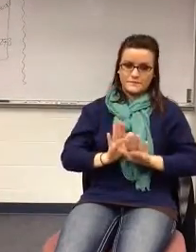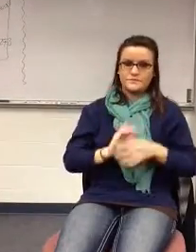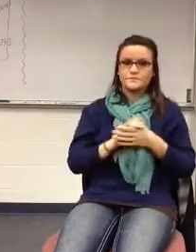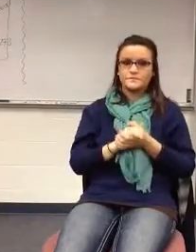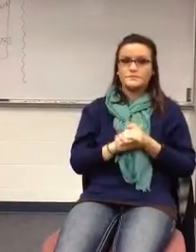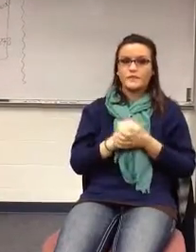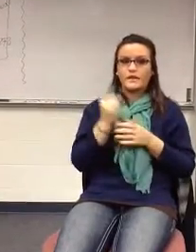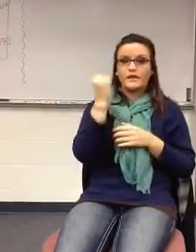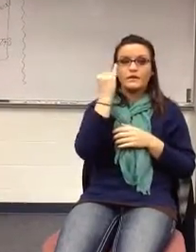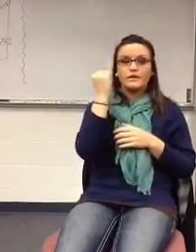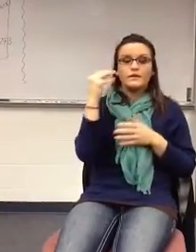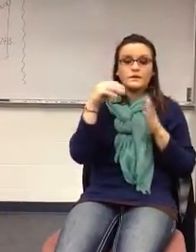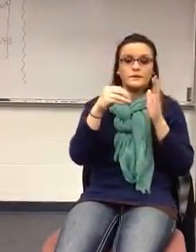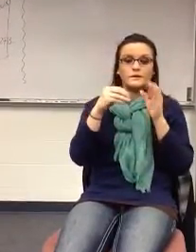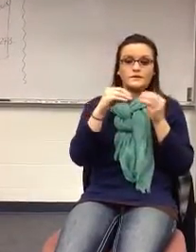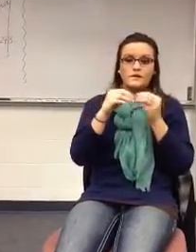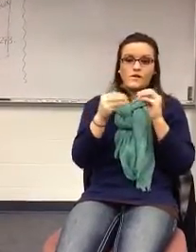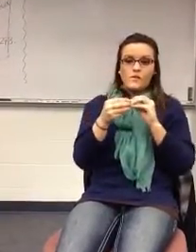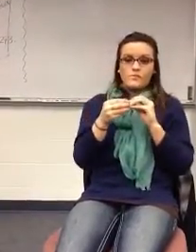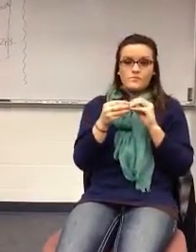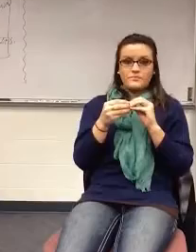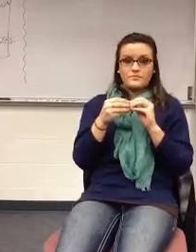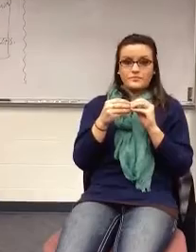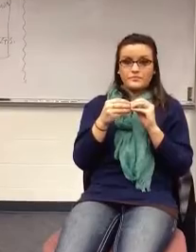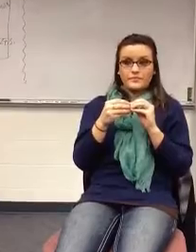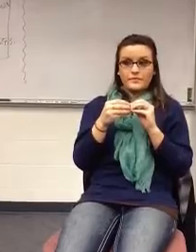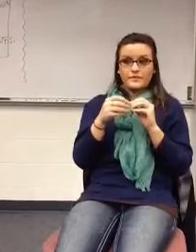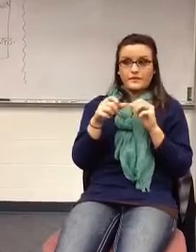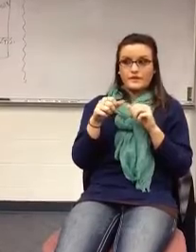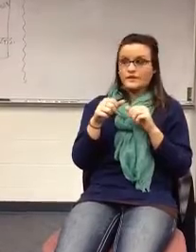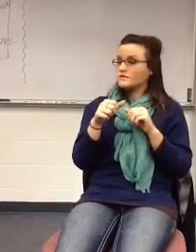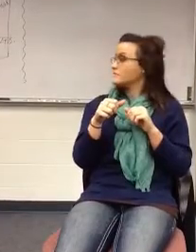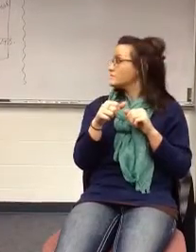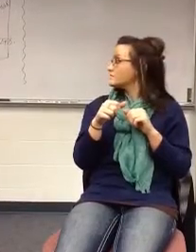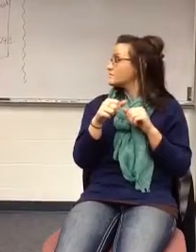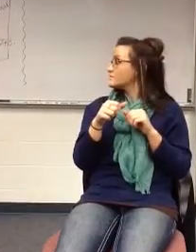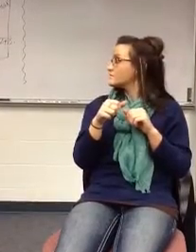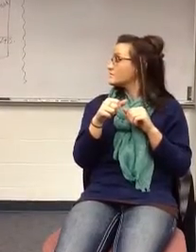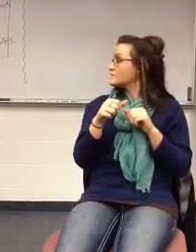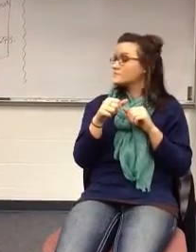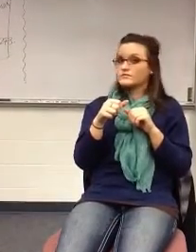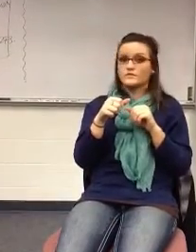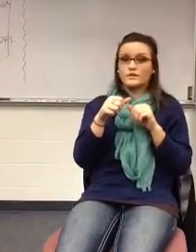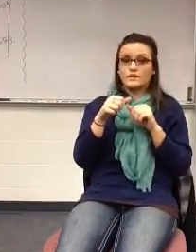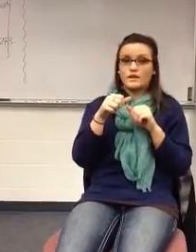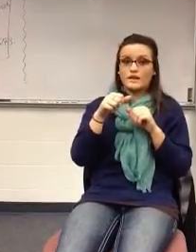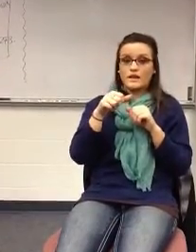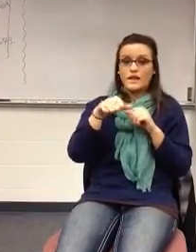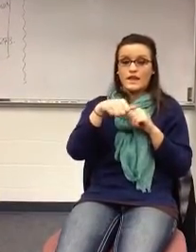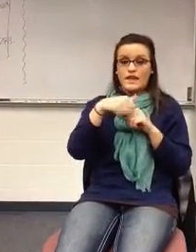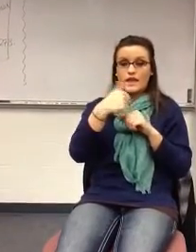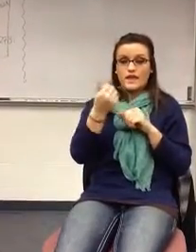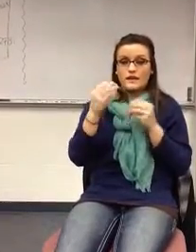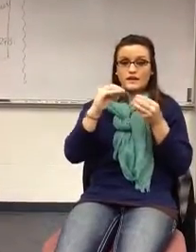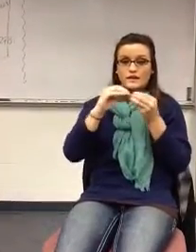number is any number where there's a negative under the radical sign. For